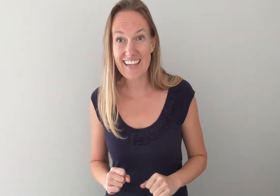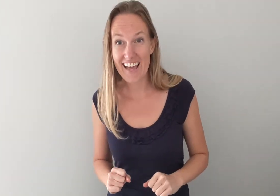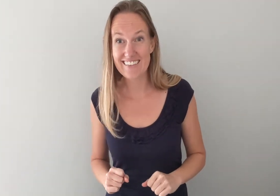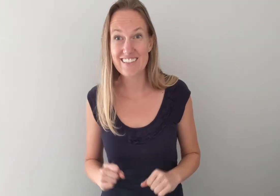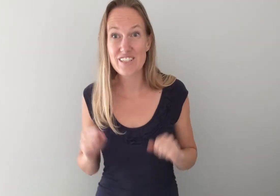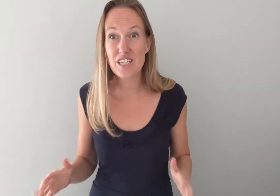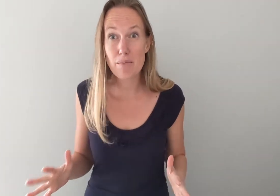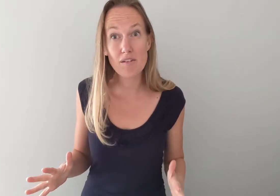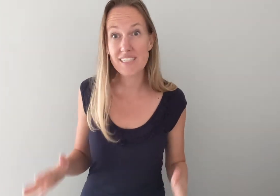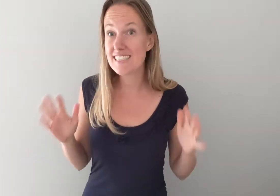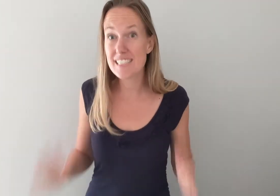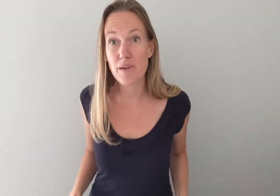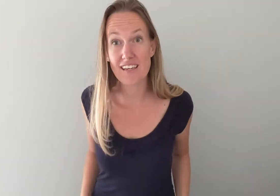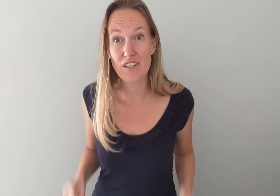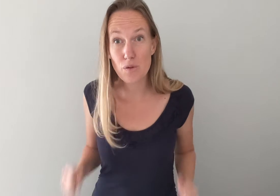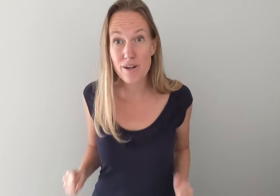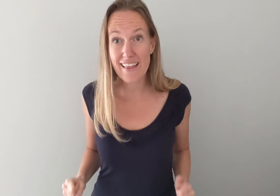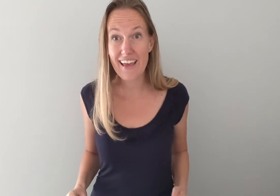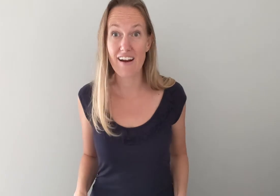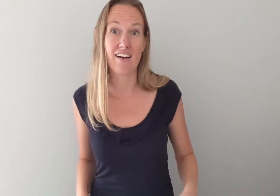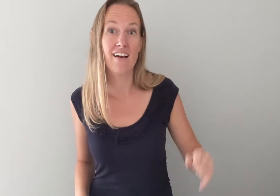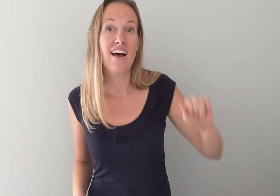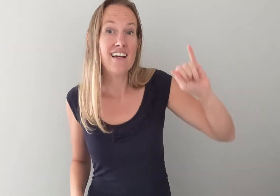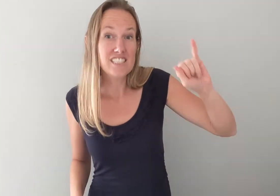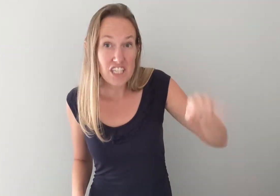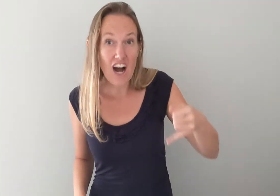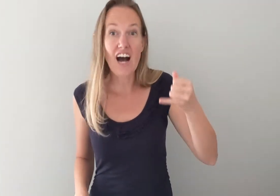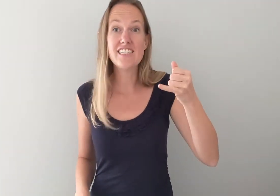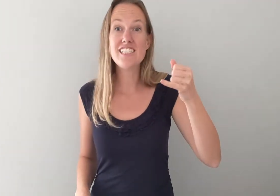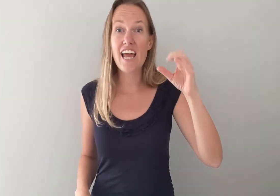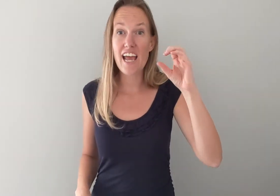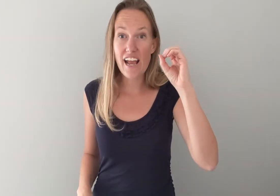again. Good job, everyone. Stick with it. You will get there. John,